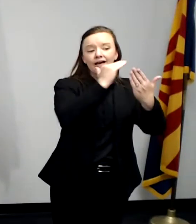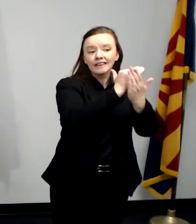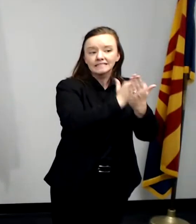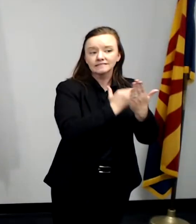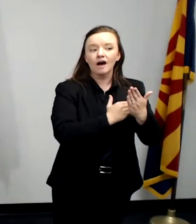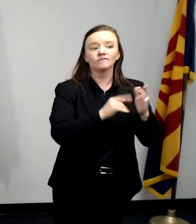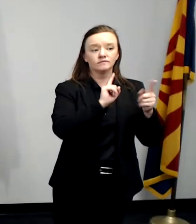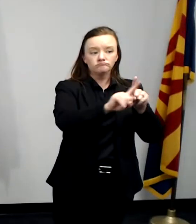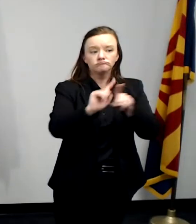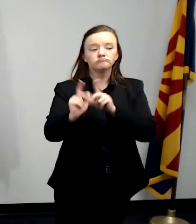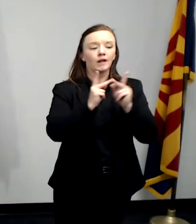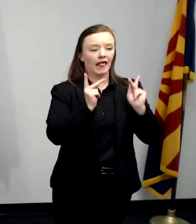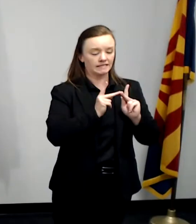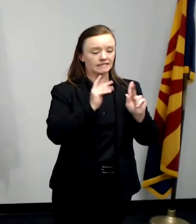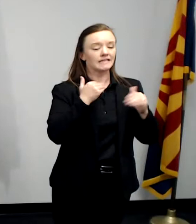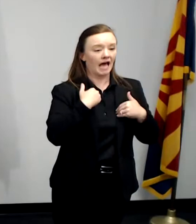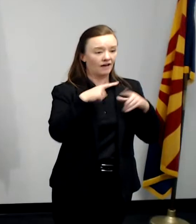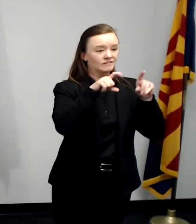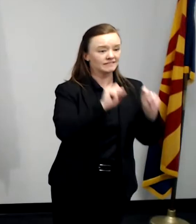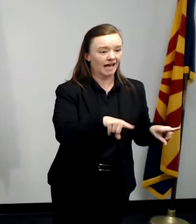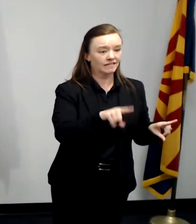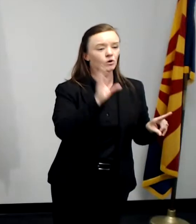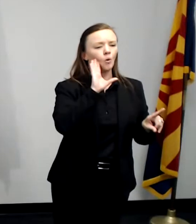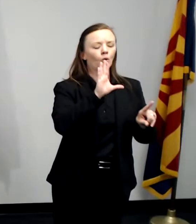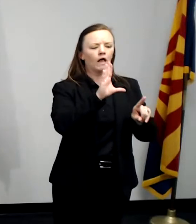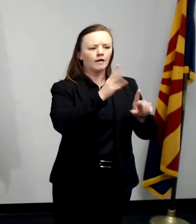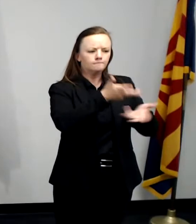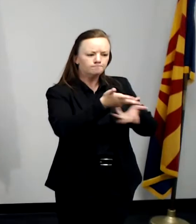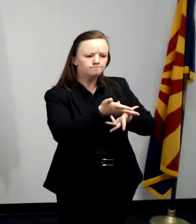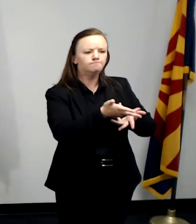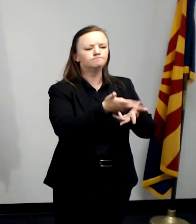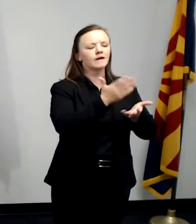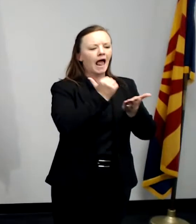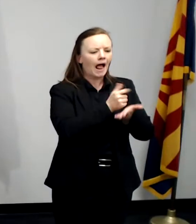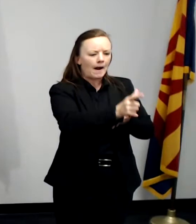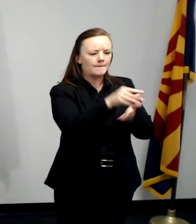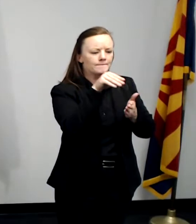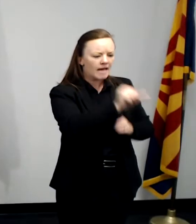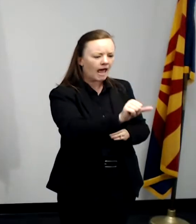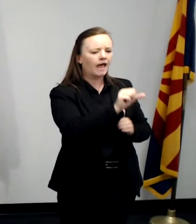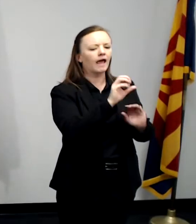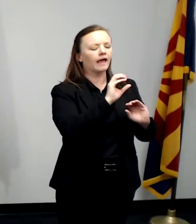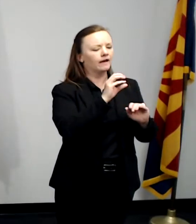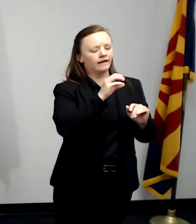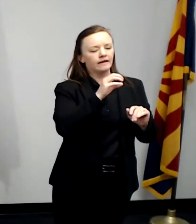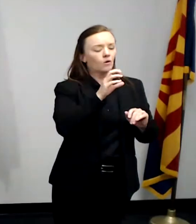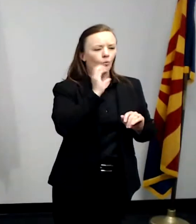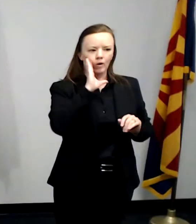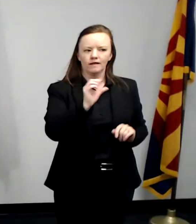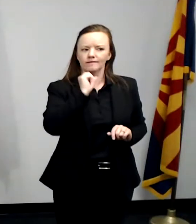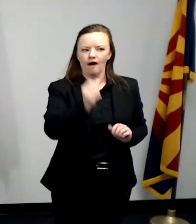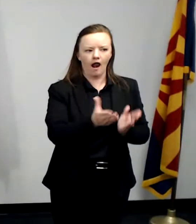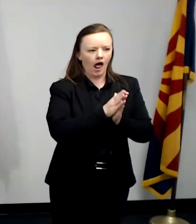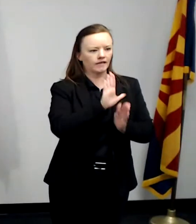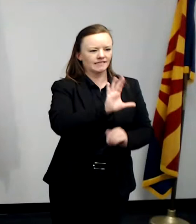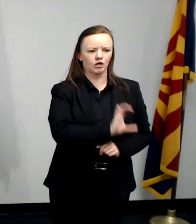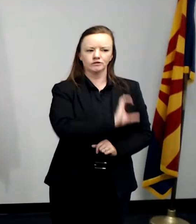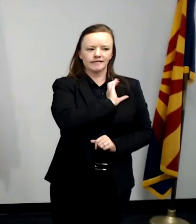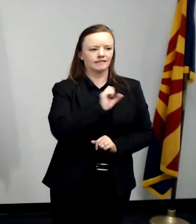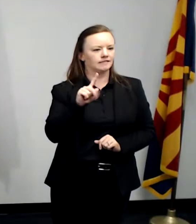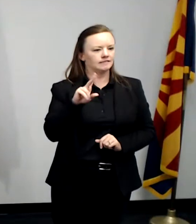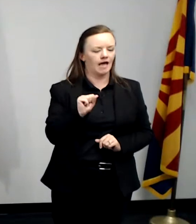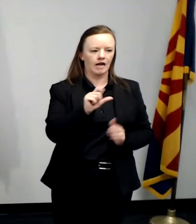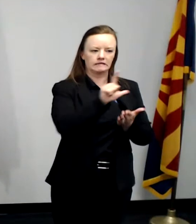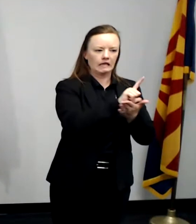insurance and are not going to ask their status of their citizenship. So those are some great resources that they go to